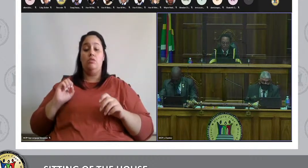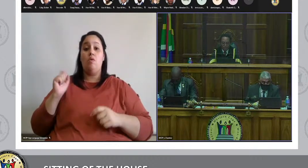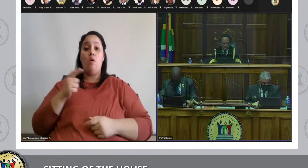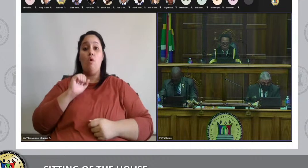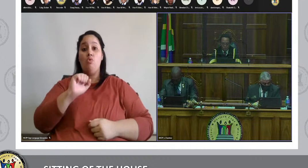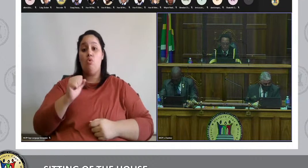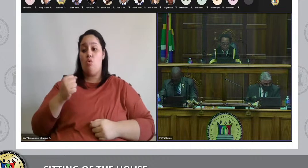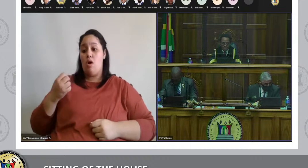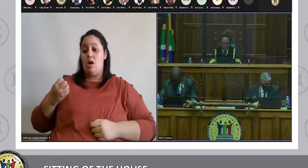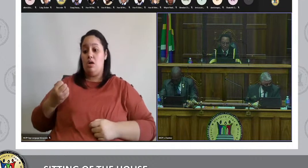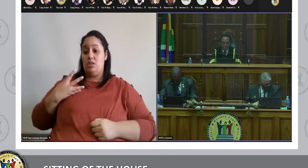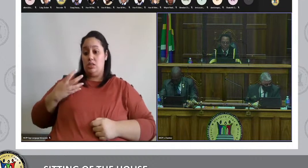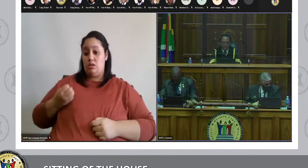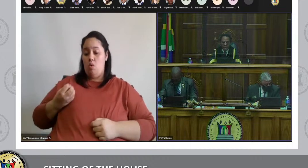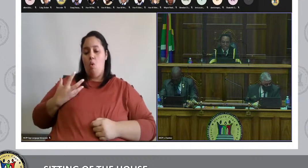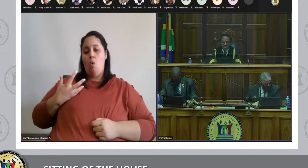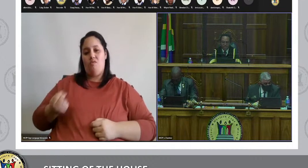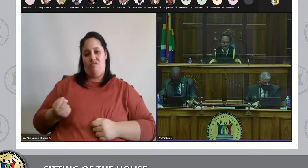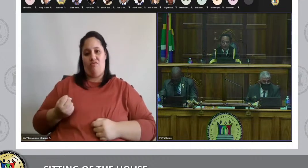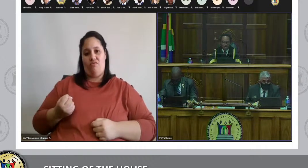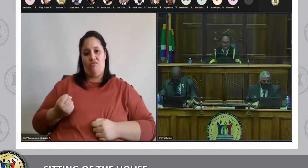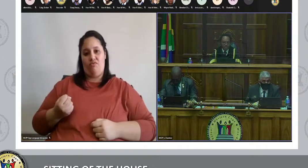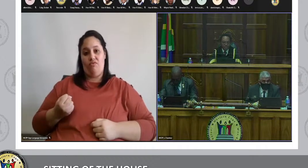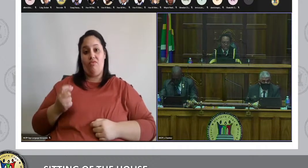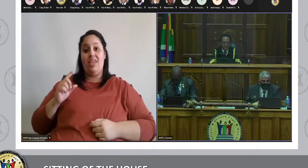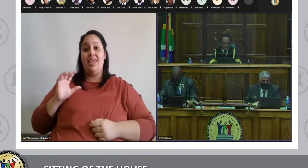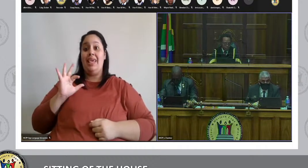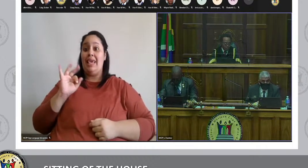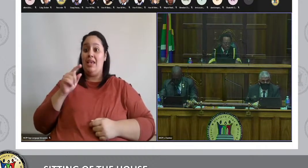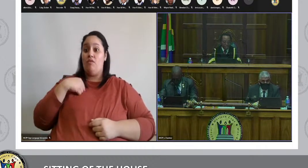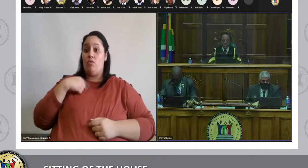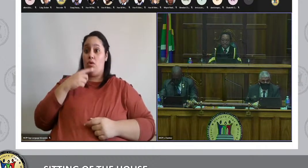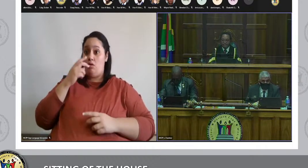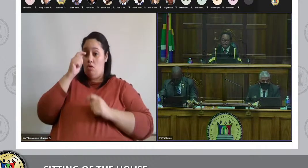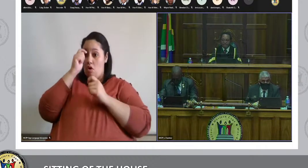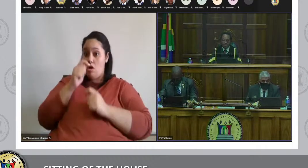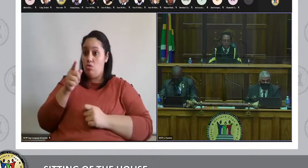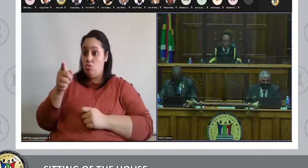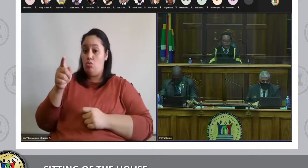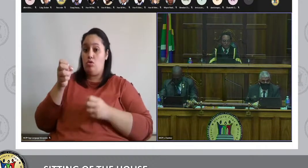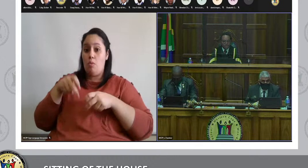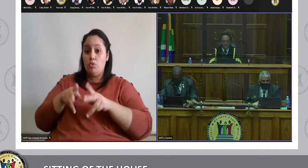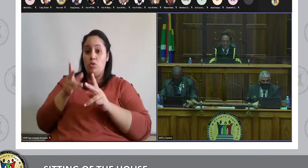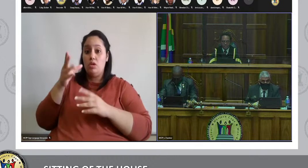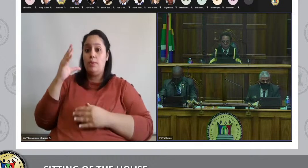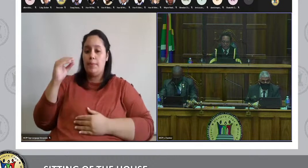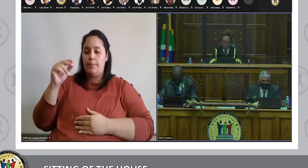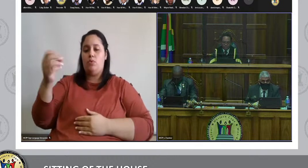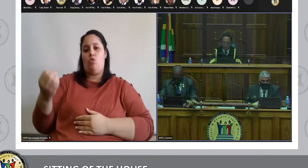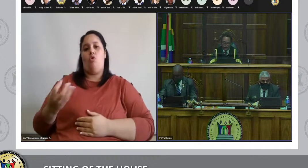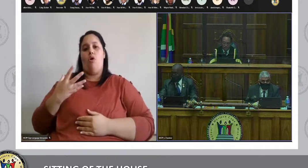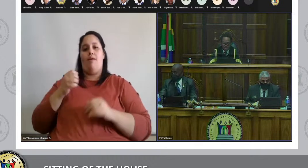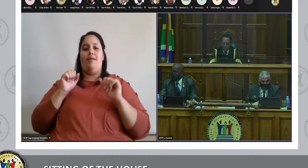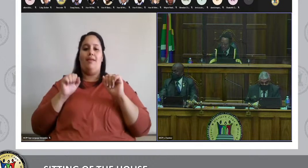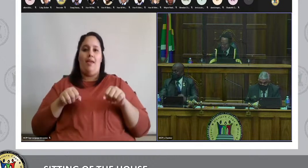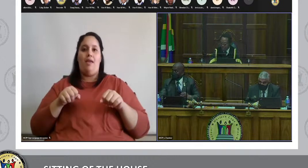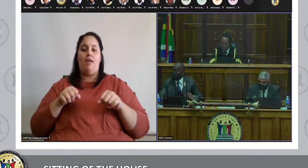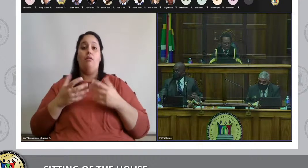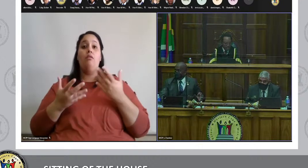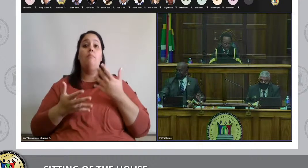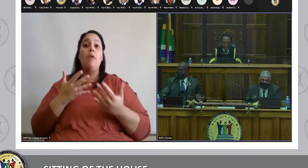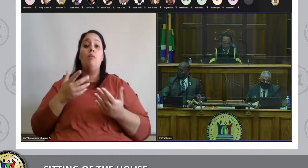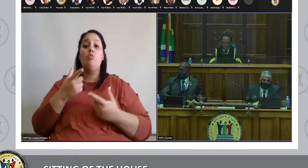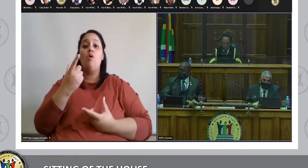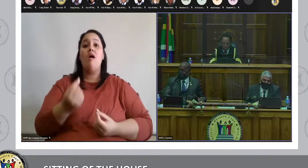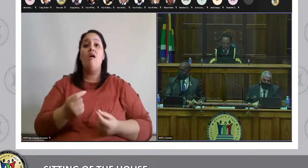microphones on mute until you have been recognized to speak. If there's a point of order, you